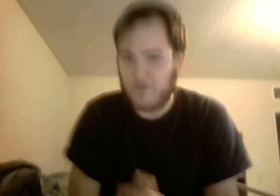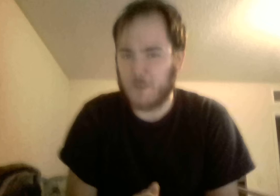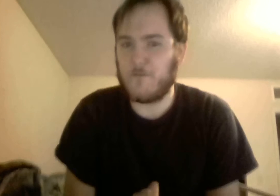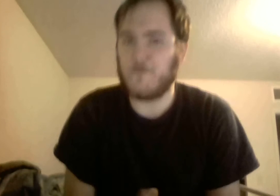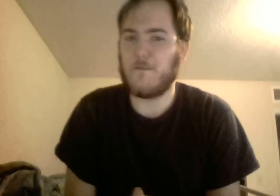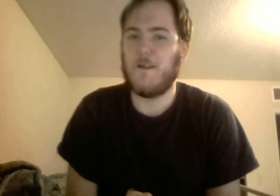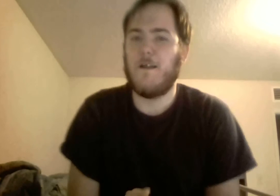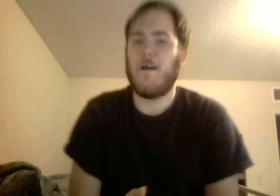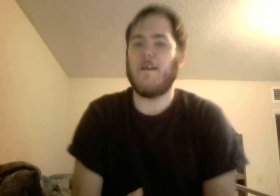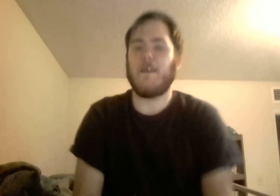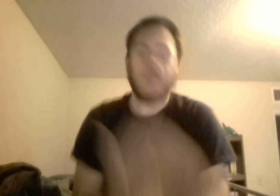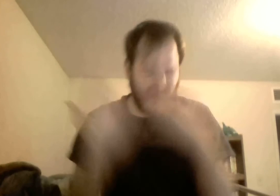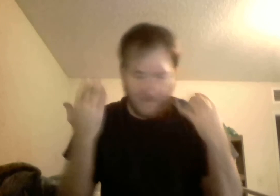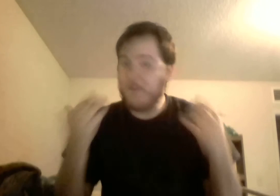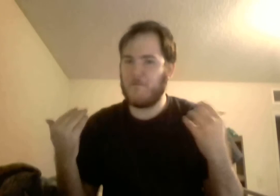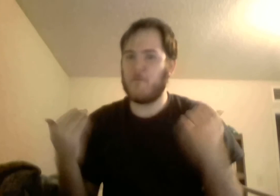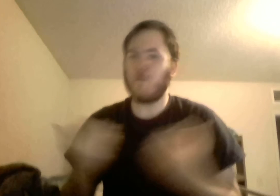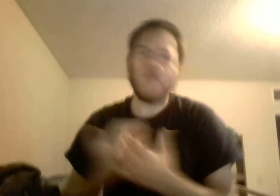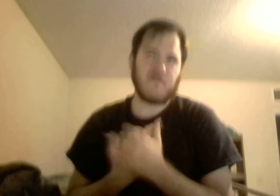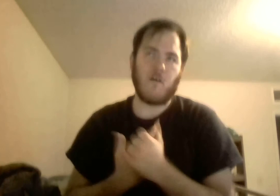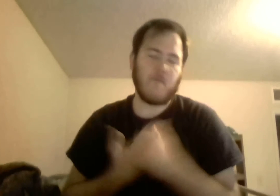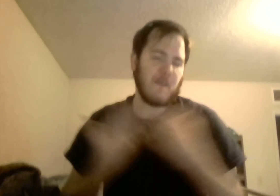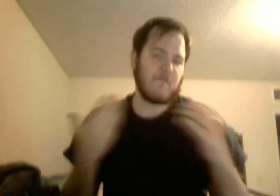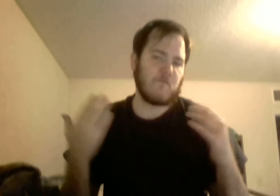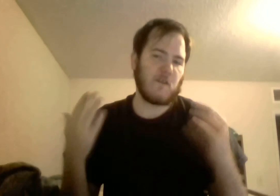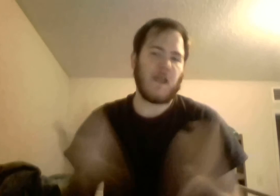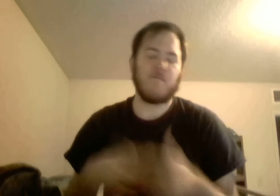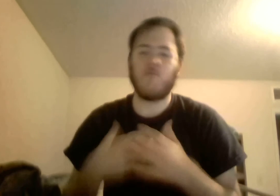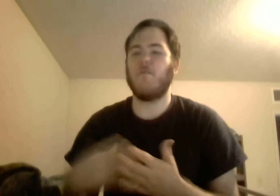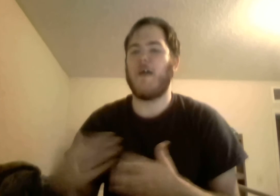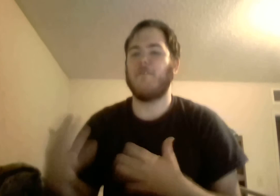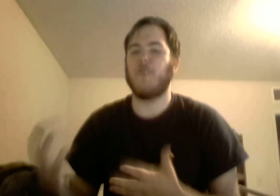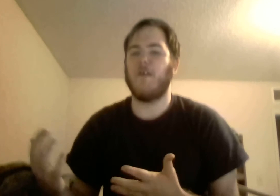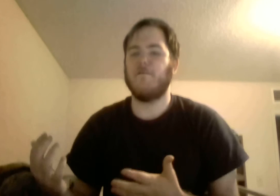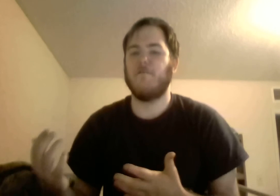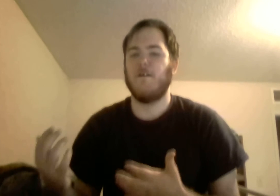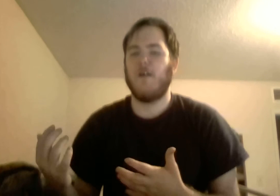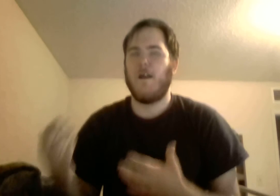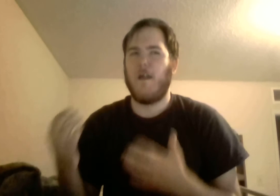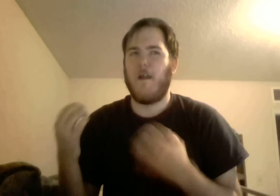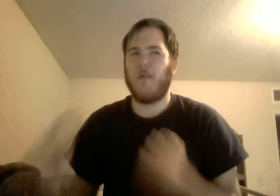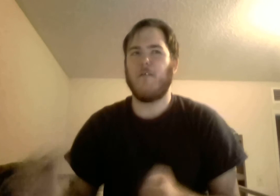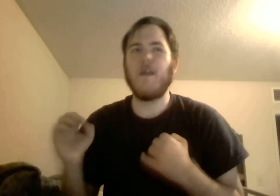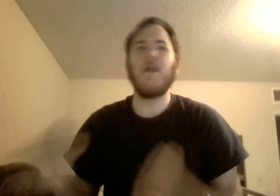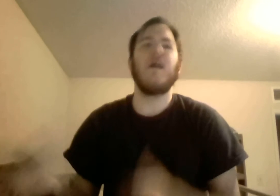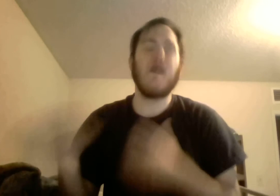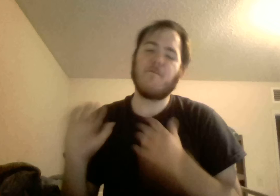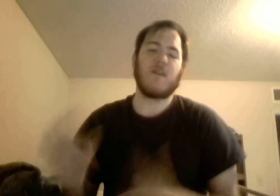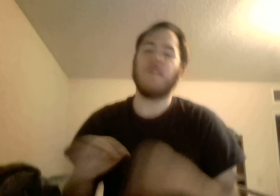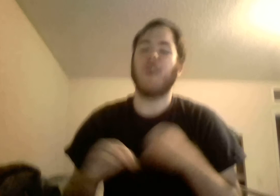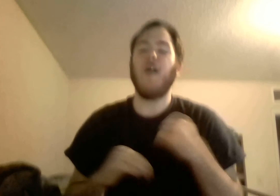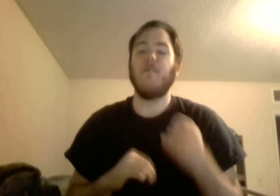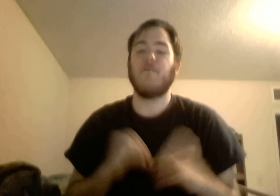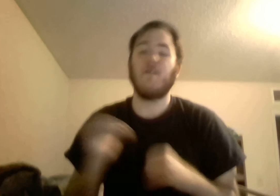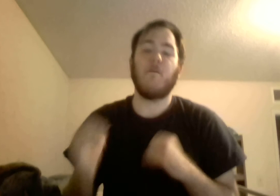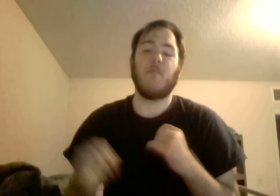really cool. And I guess they need a two-part to show the length of all of that stuff. How ever get not in a ton of big